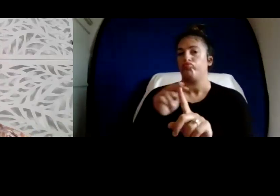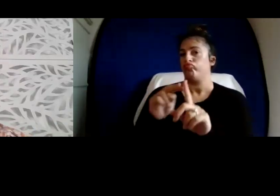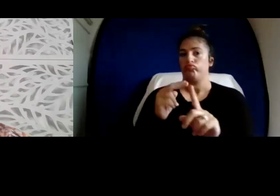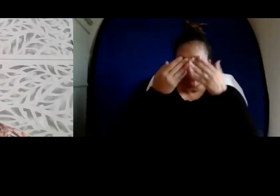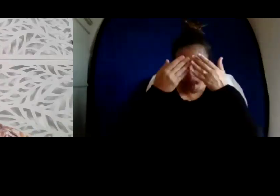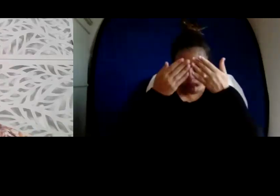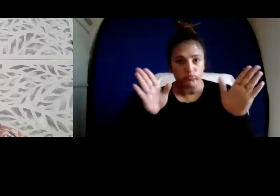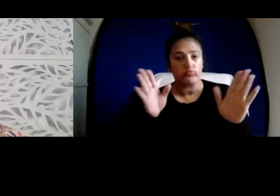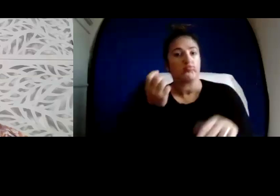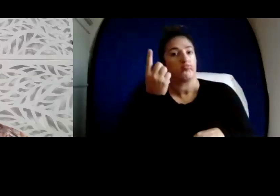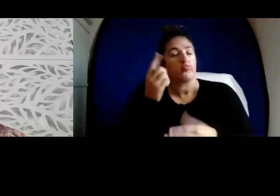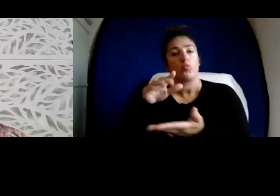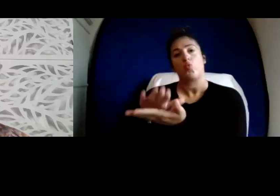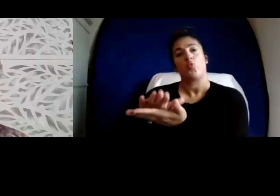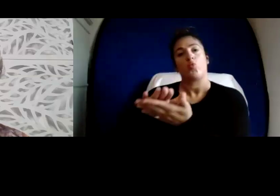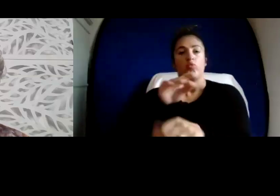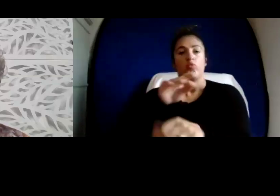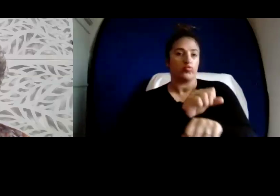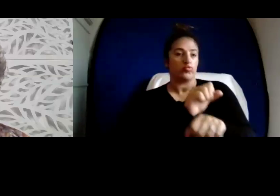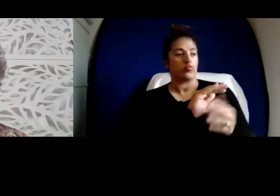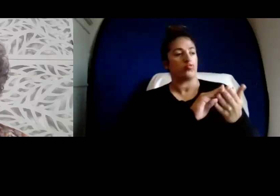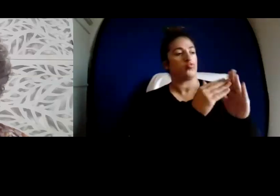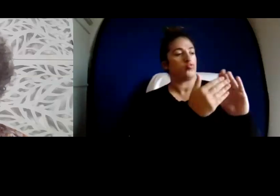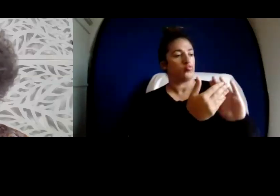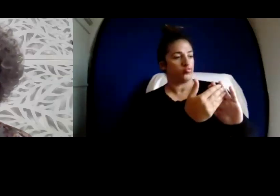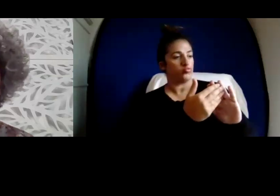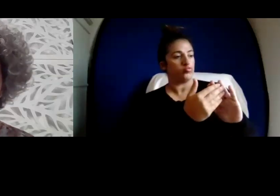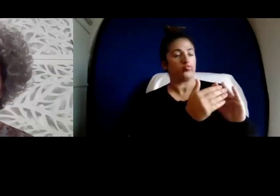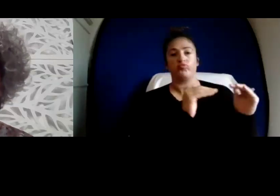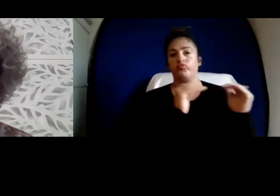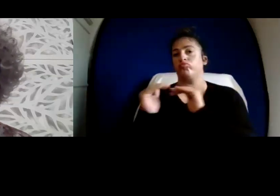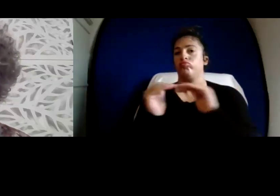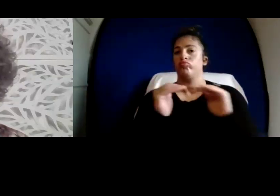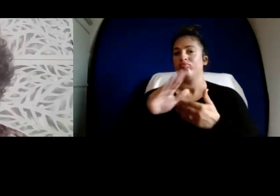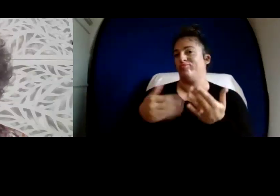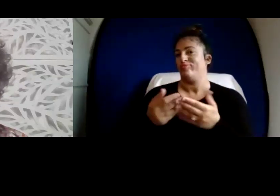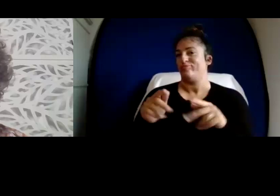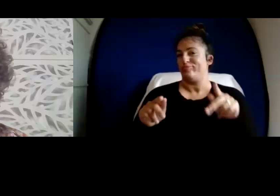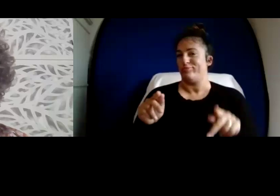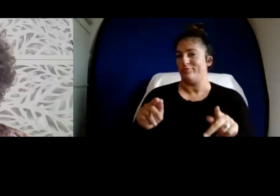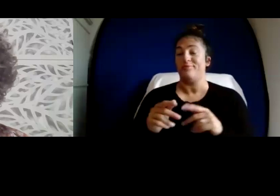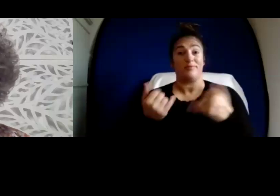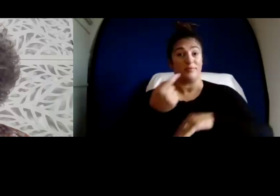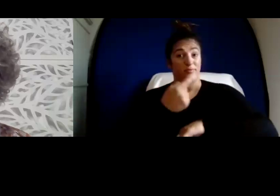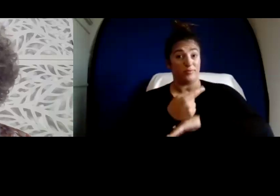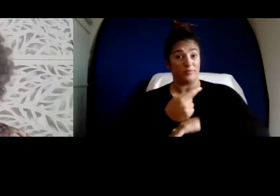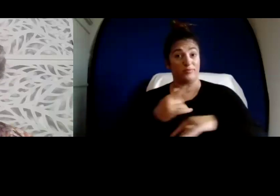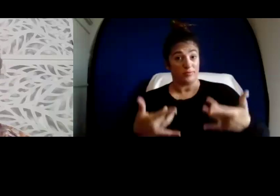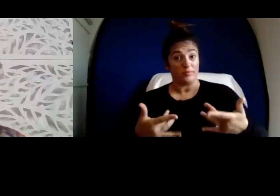make schools and jobs and communities better for everybody. So for today's event, as I mentioned, we have